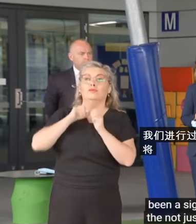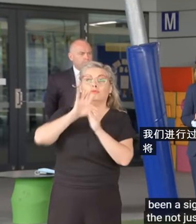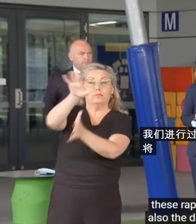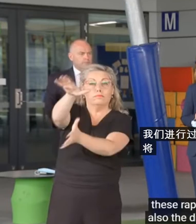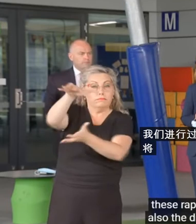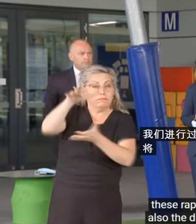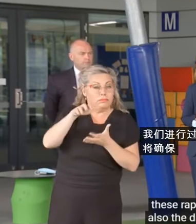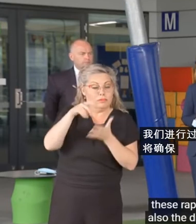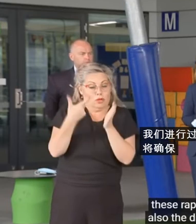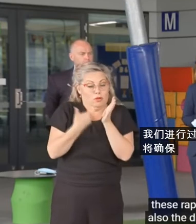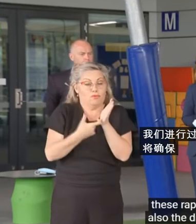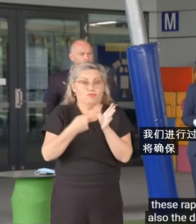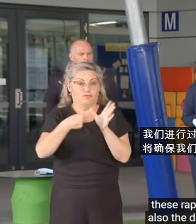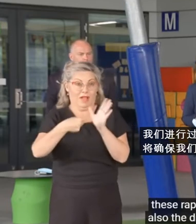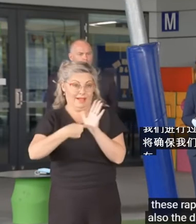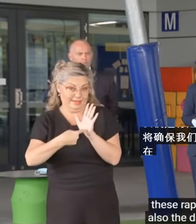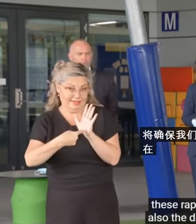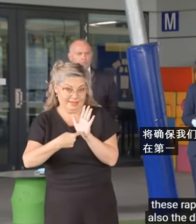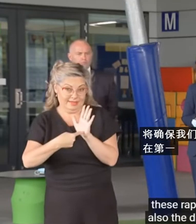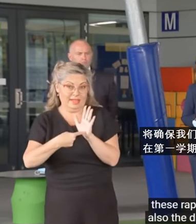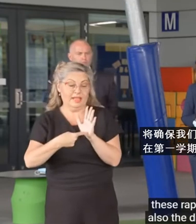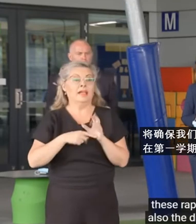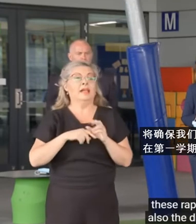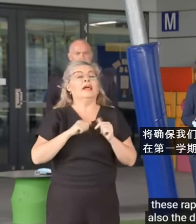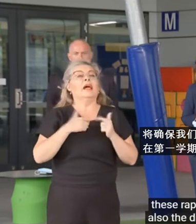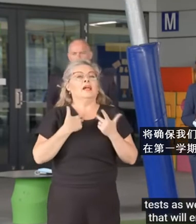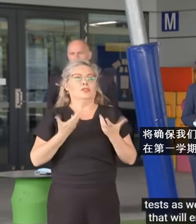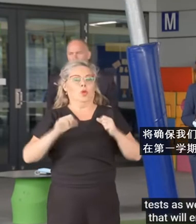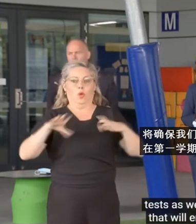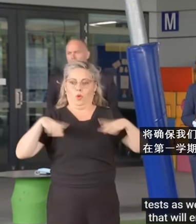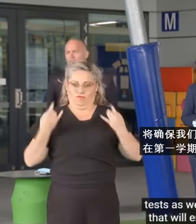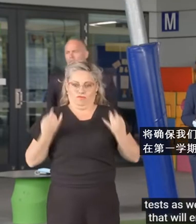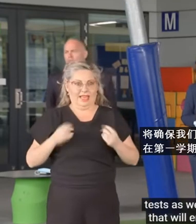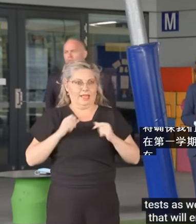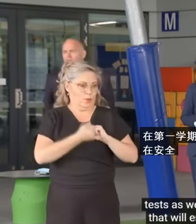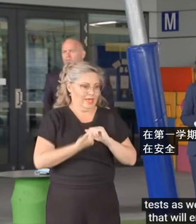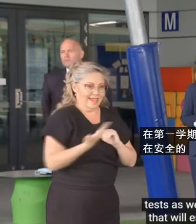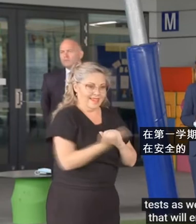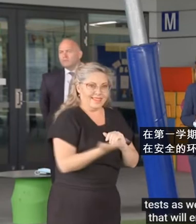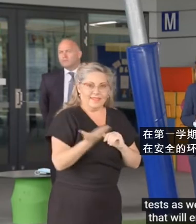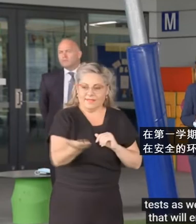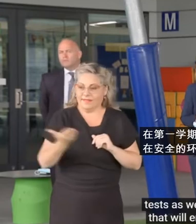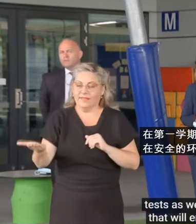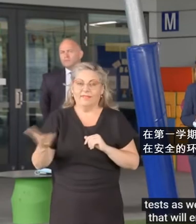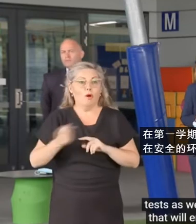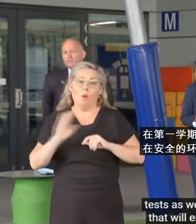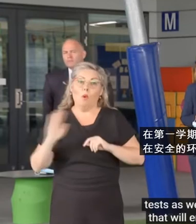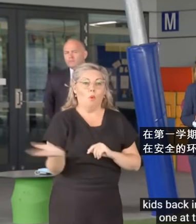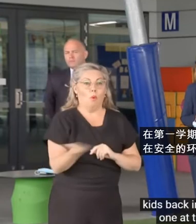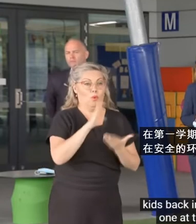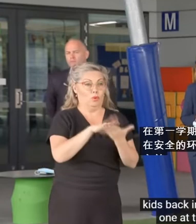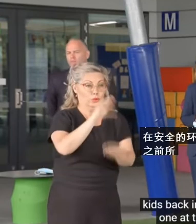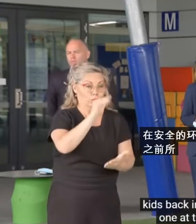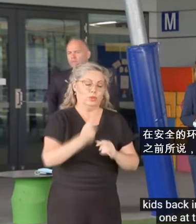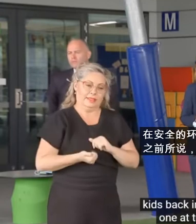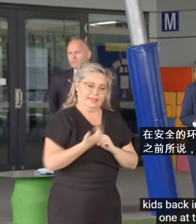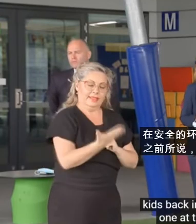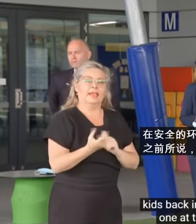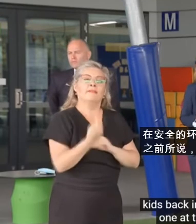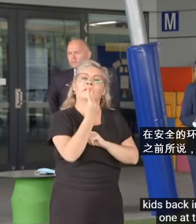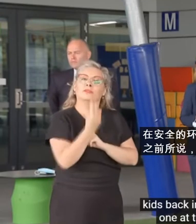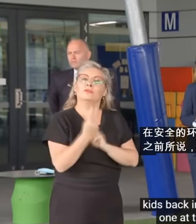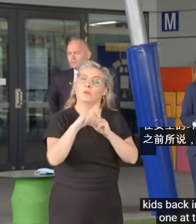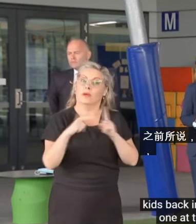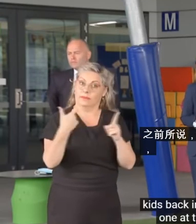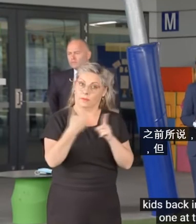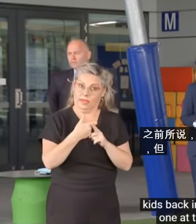through. And that will ensure that we have kids back in the classroom day one, term one, in a safe environment. And I know, as I said earlier, that many